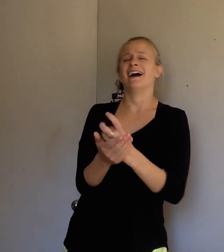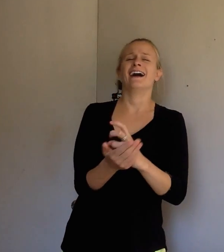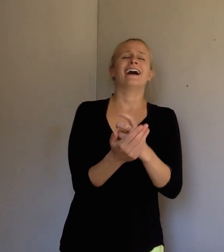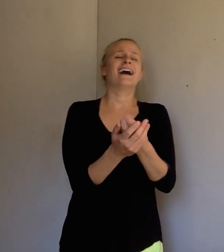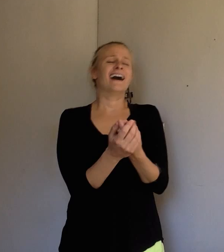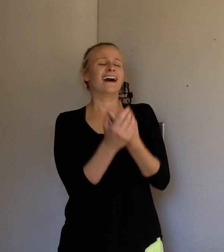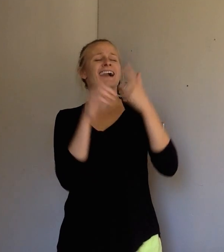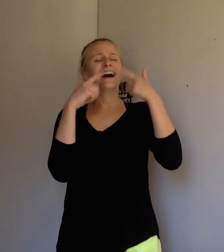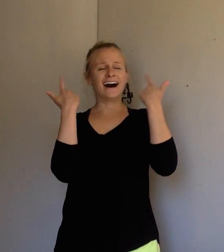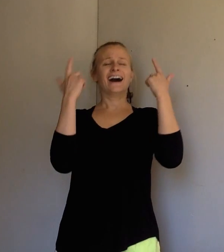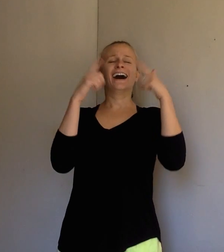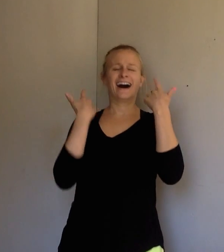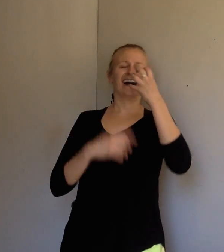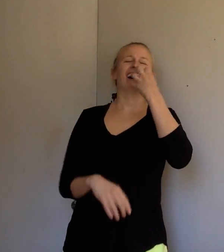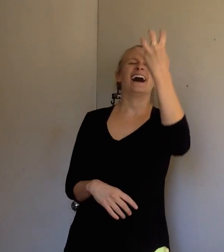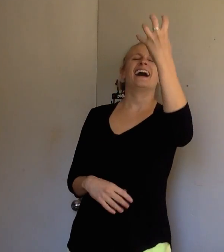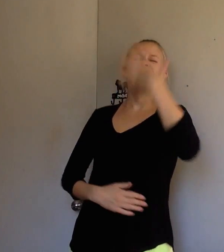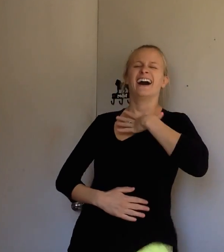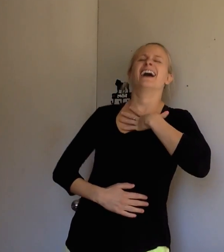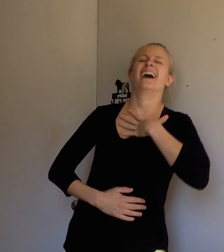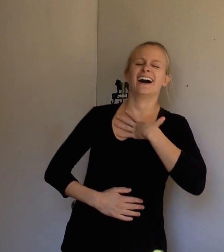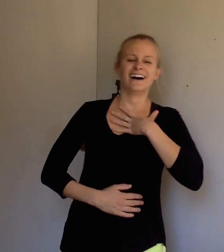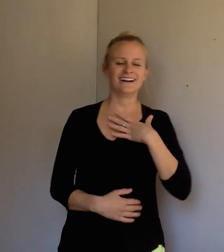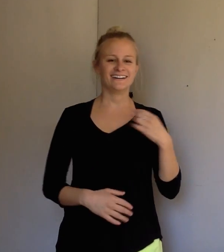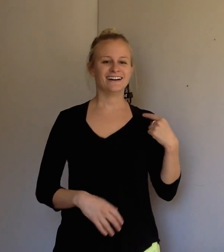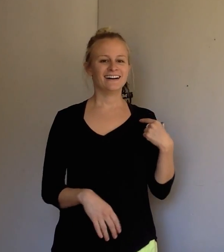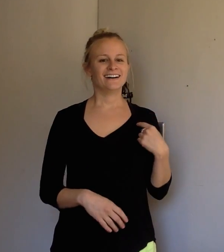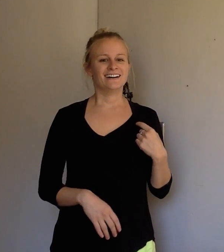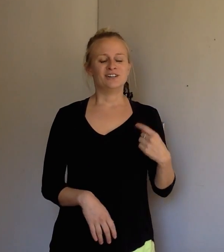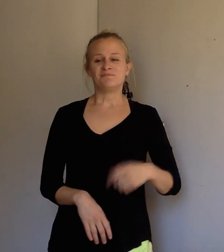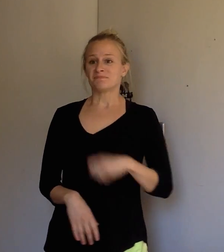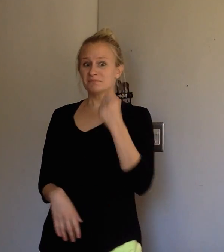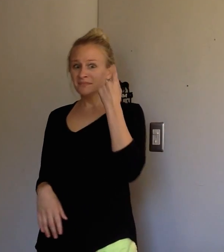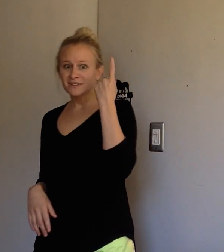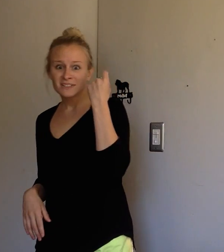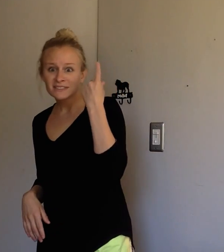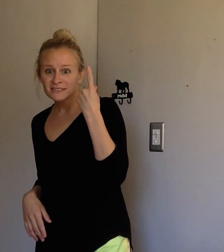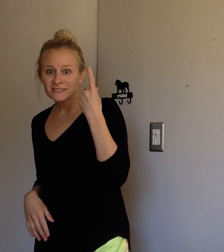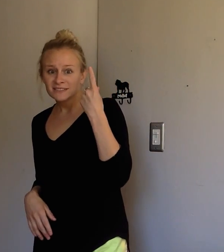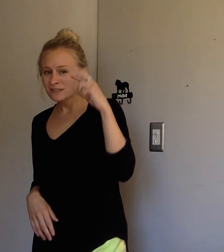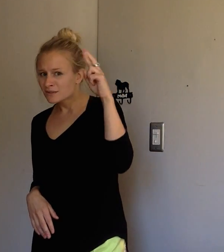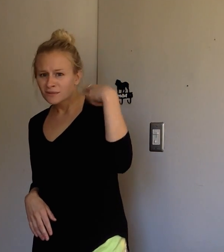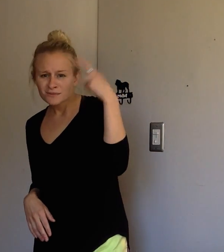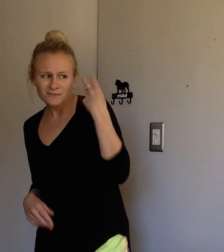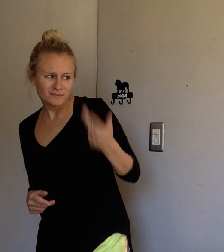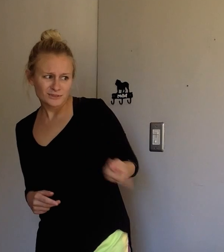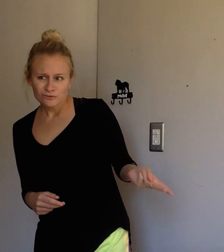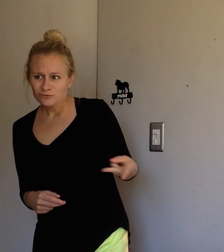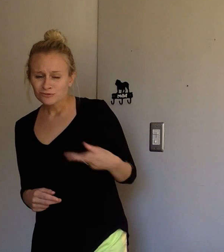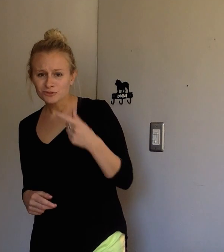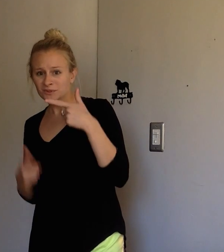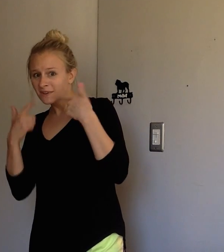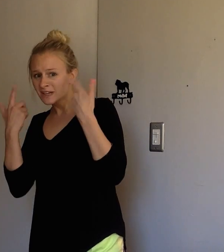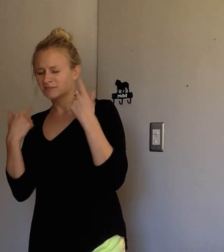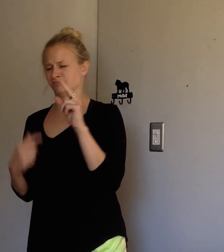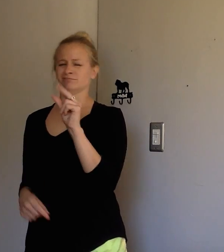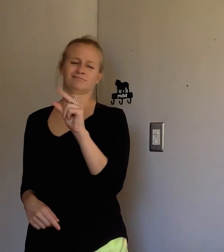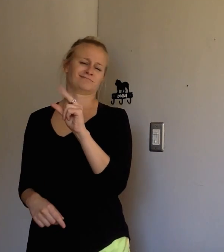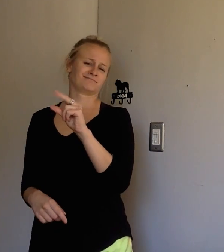laughing at, but I wanted in. I wanted to be part of that, and I kind of sat around at the edge going, whoo-hoo! Now,